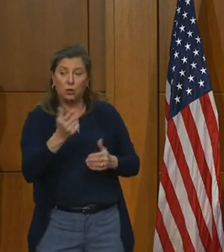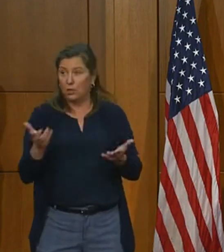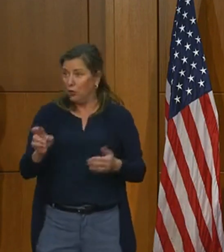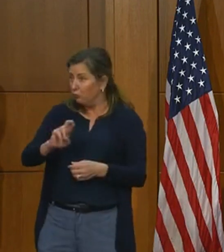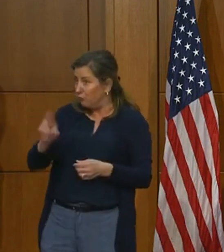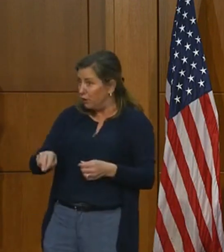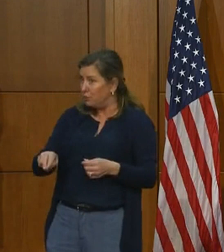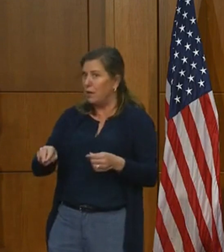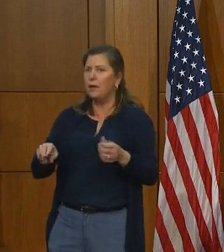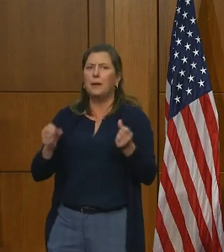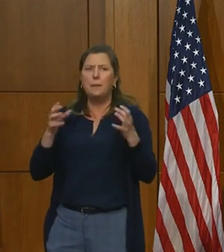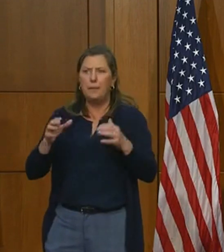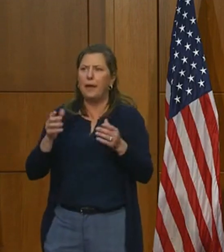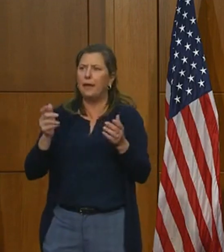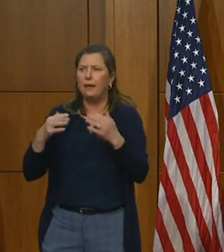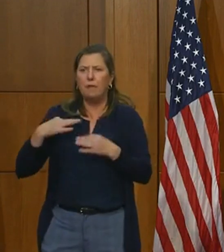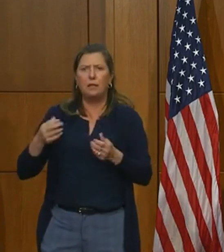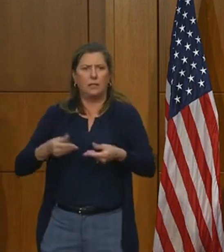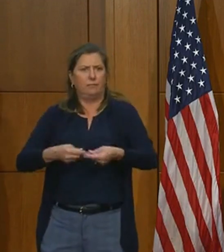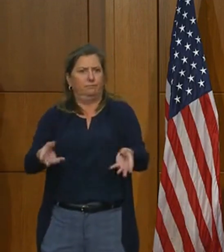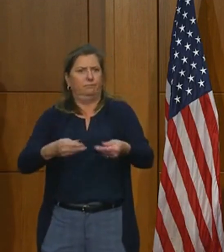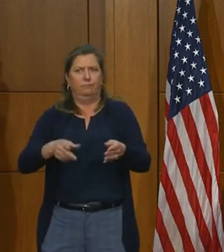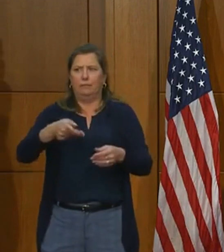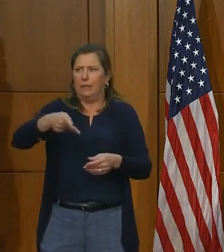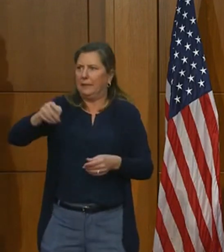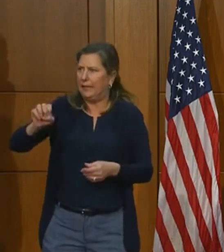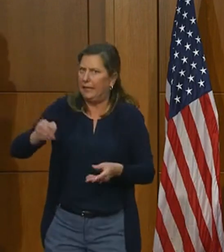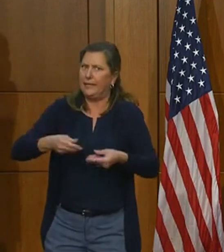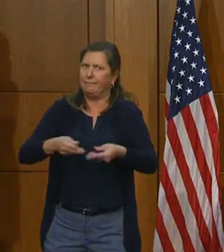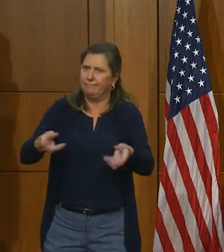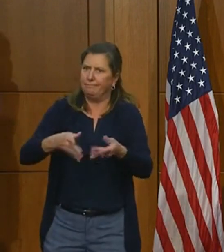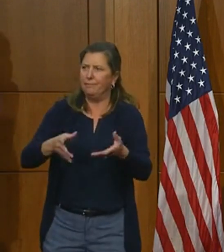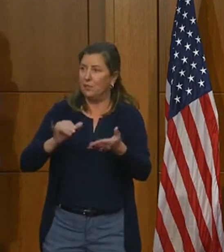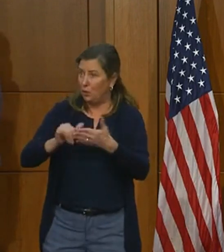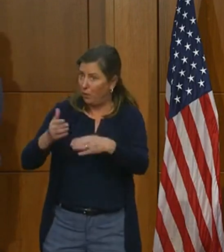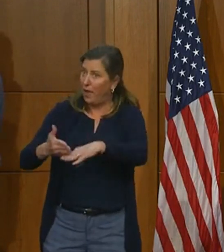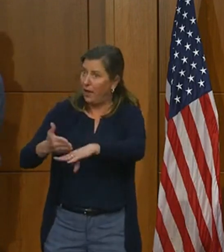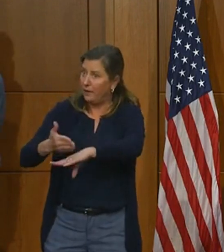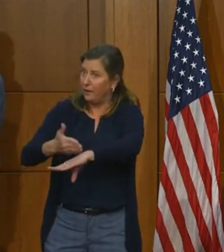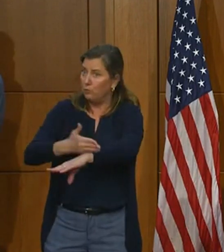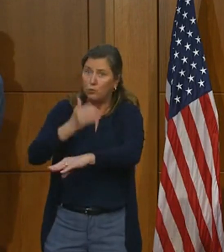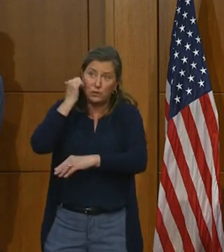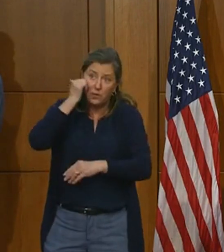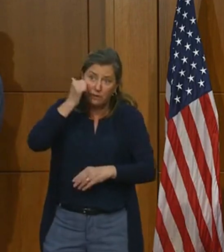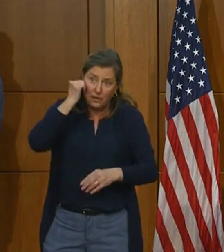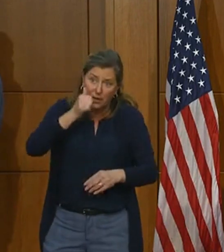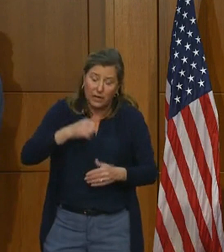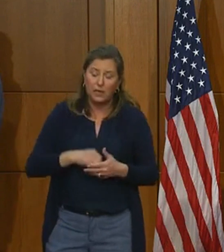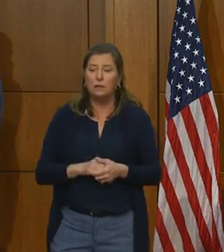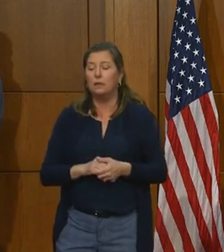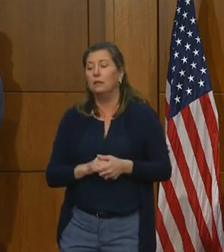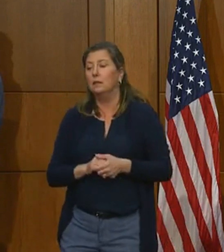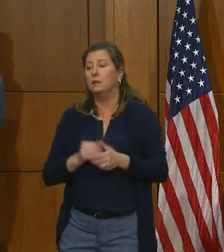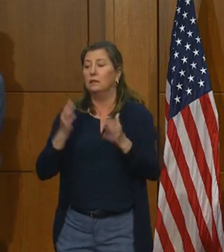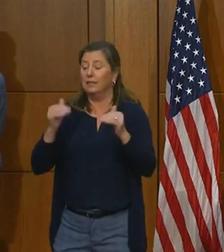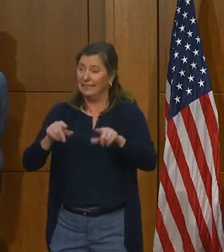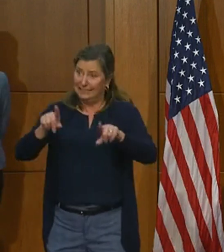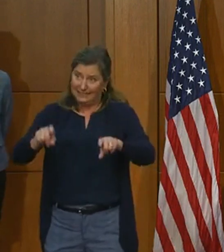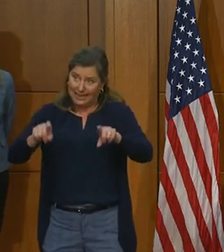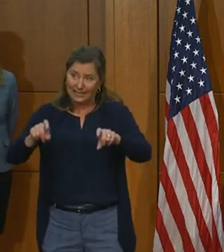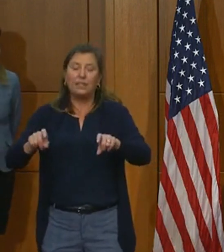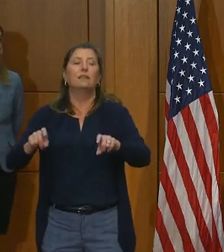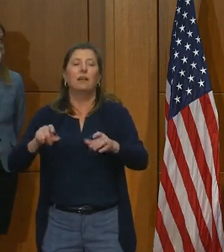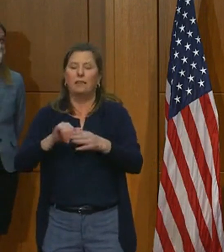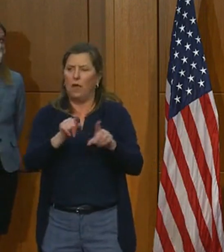lot of volunteers handing out PPE. So that continues to improve on a daily basis. Testing